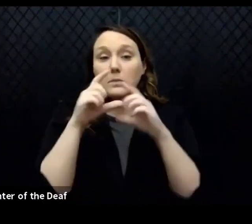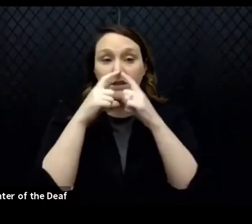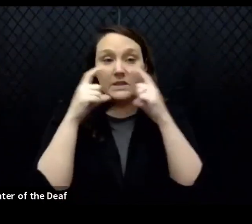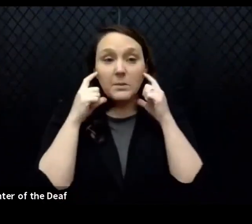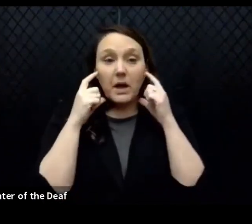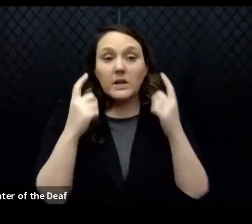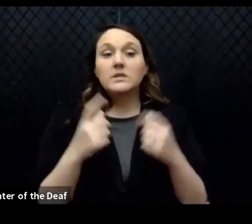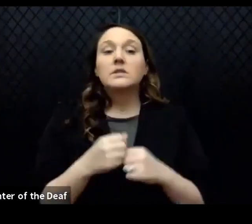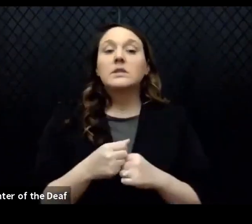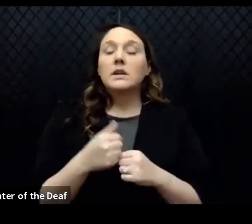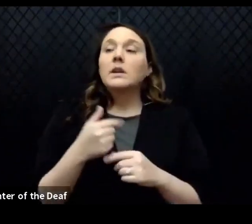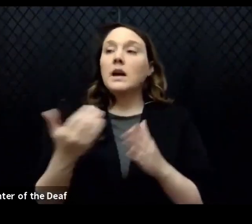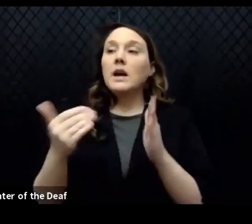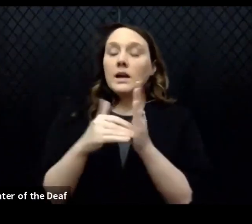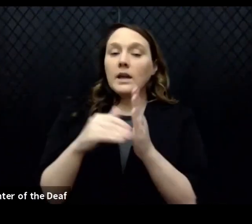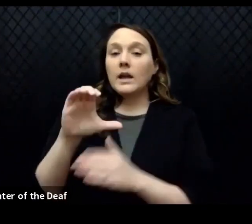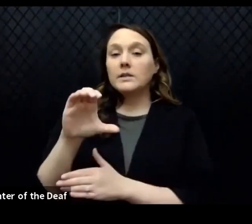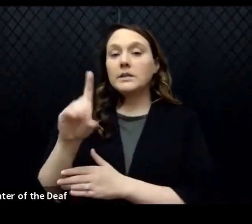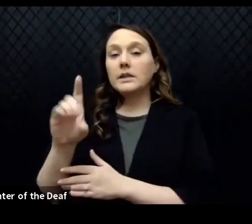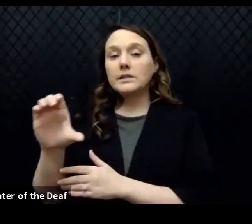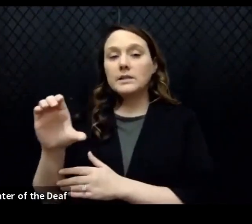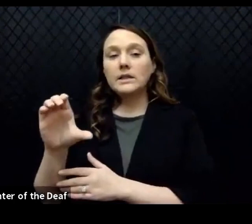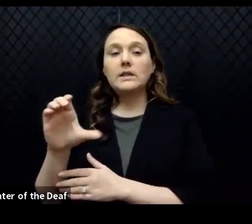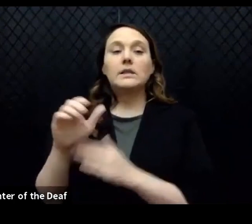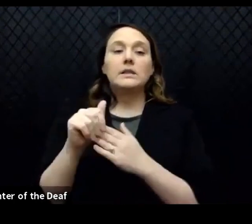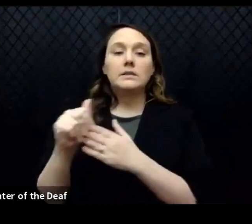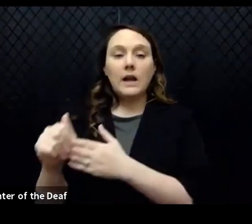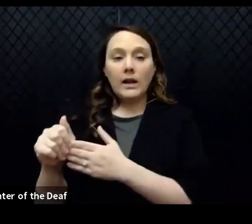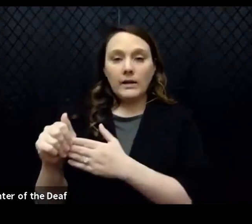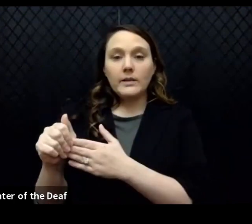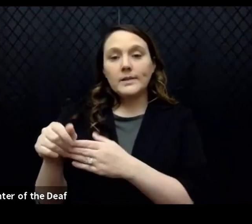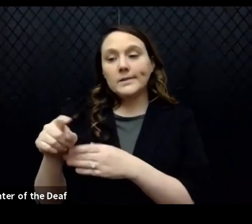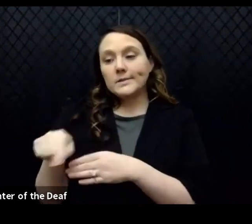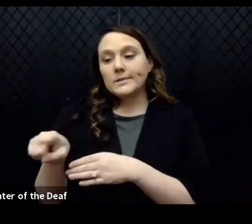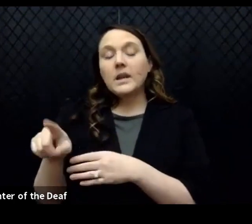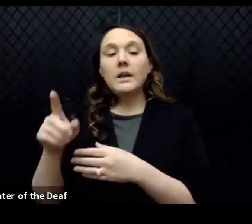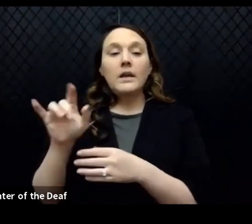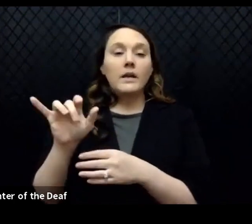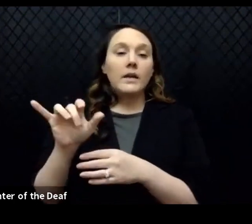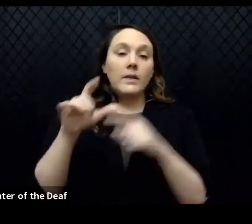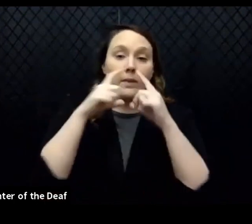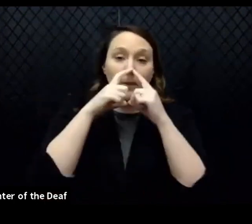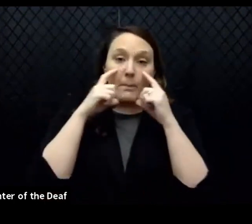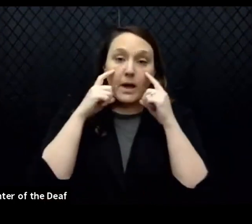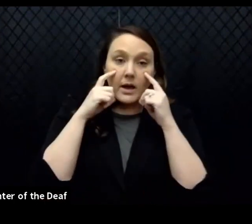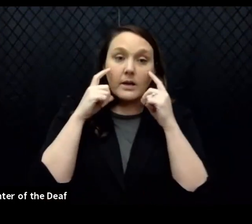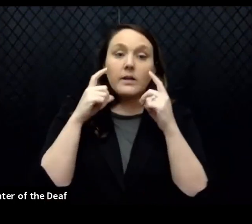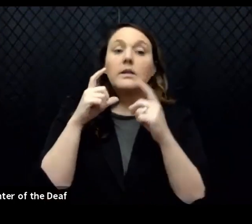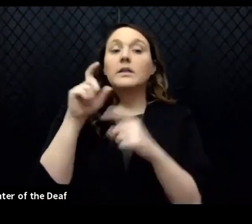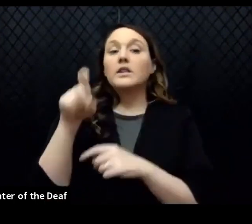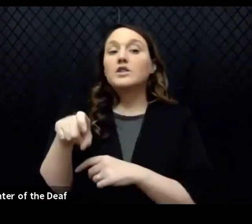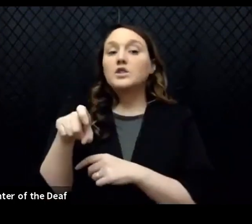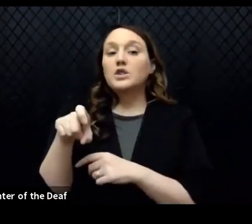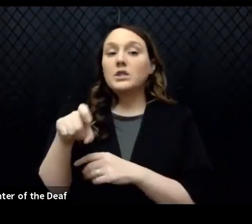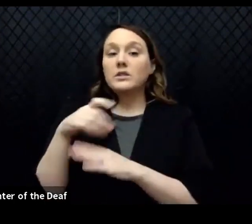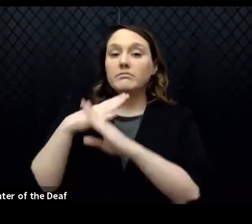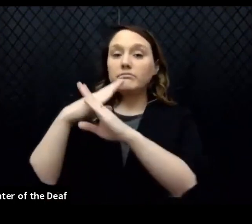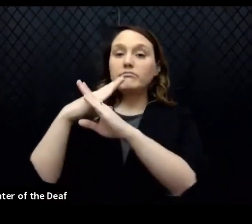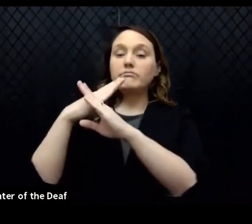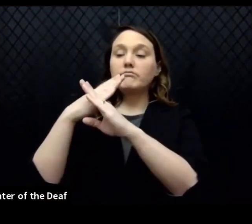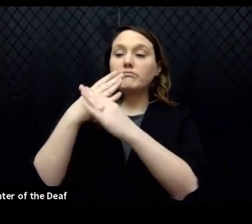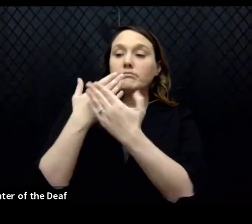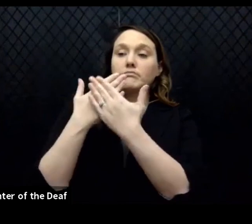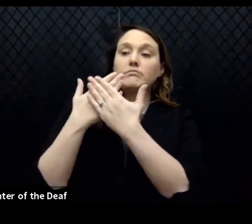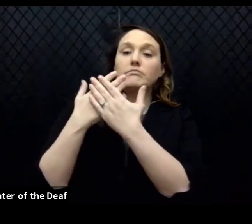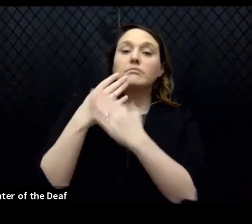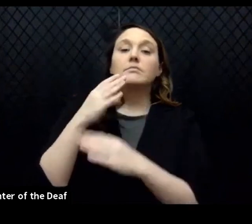to send you back to the CDC and the guidance there. The idea is that the mask is used it should trap droplets that would be coming